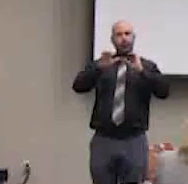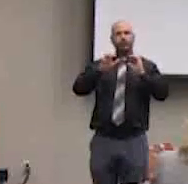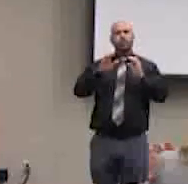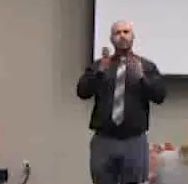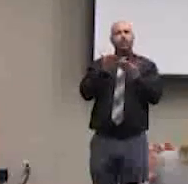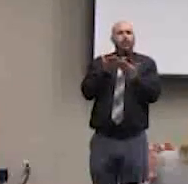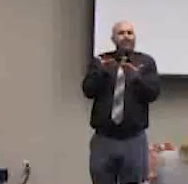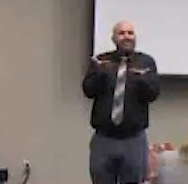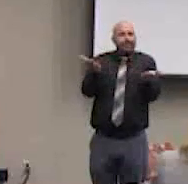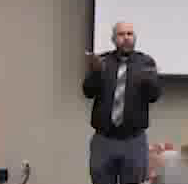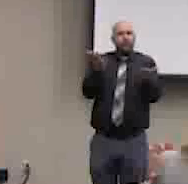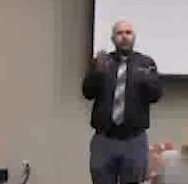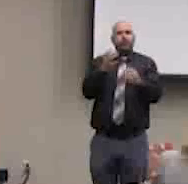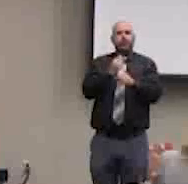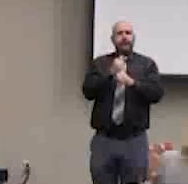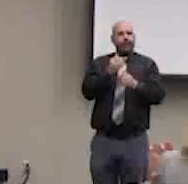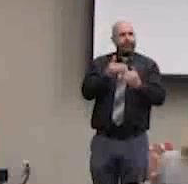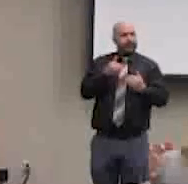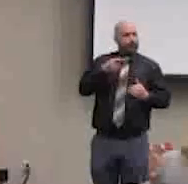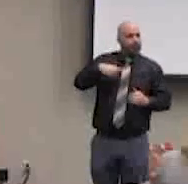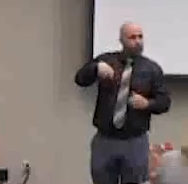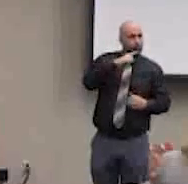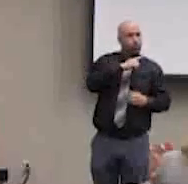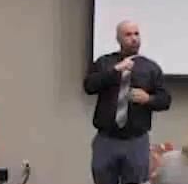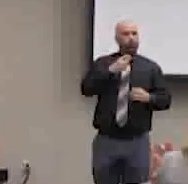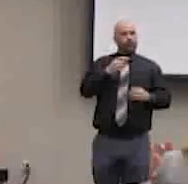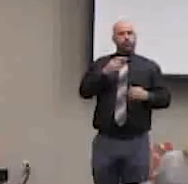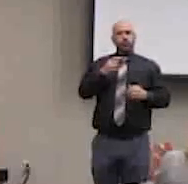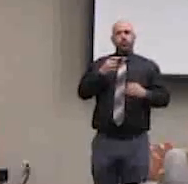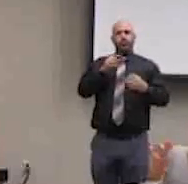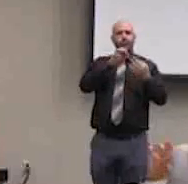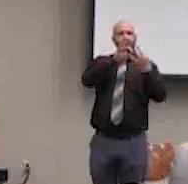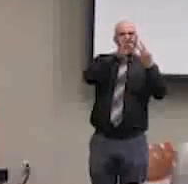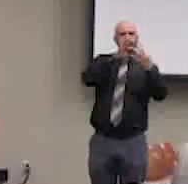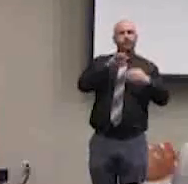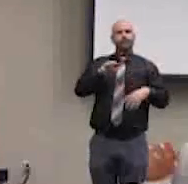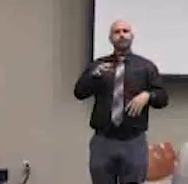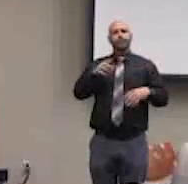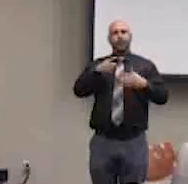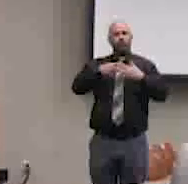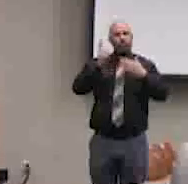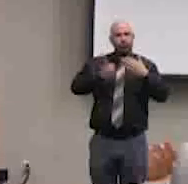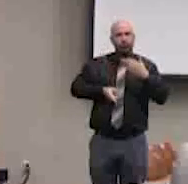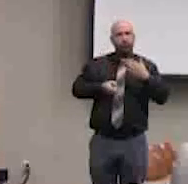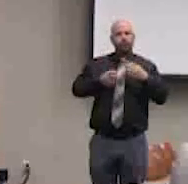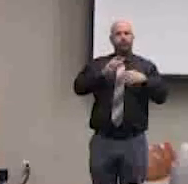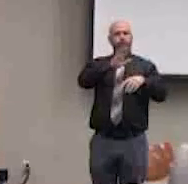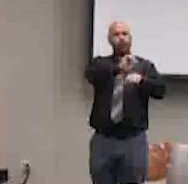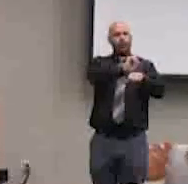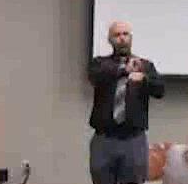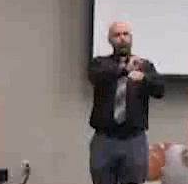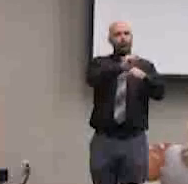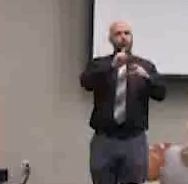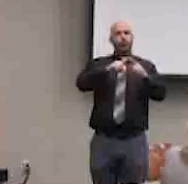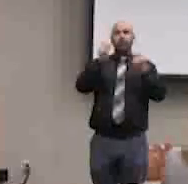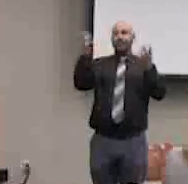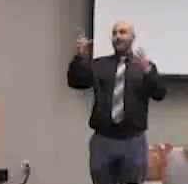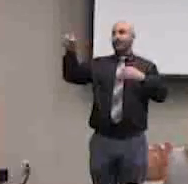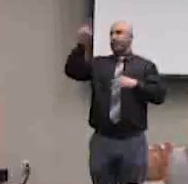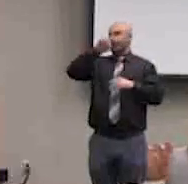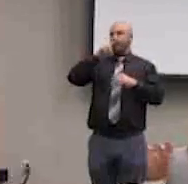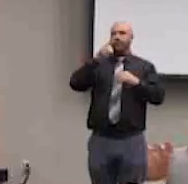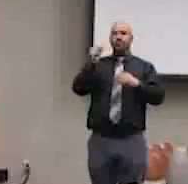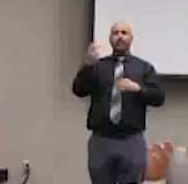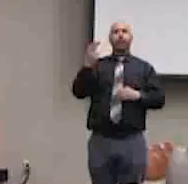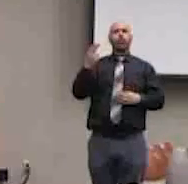to communicate about the results of the work to many different stakeholders. So the folks that, the early childhood stakeholders